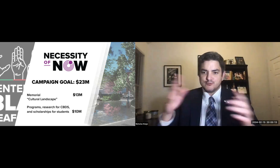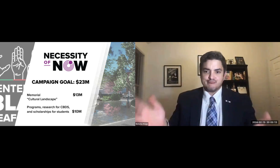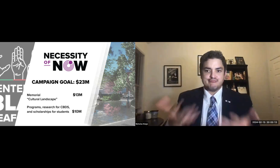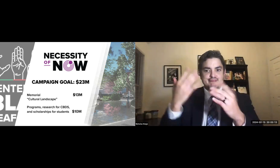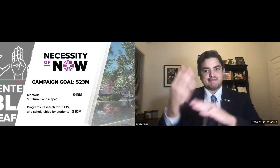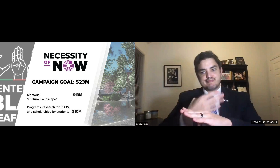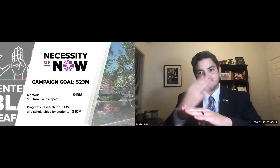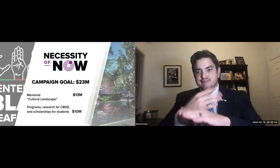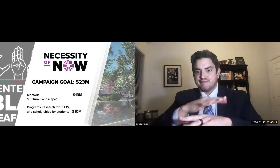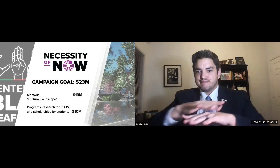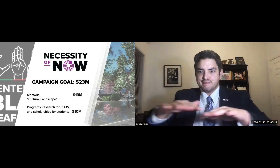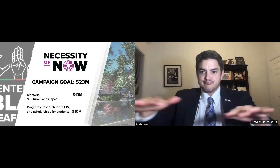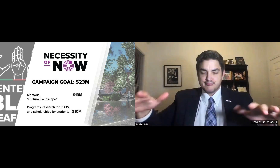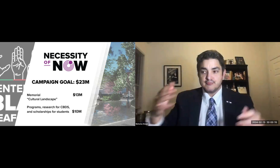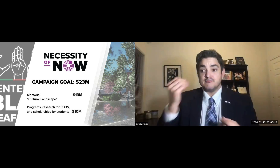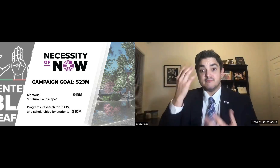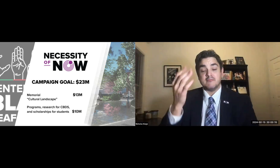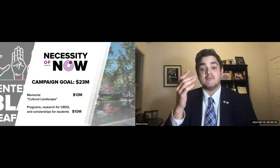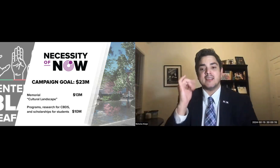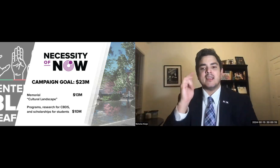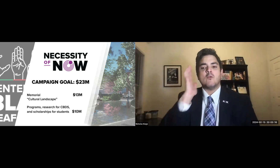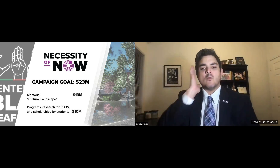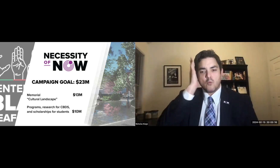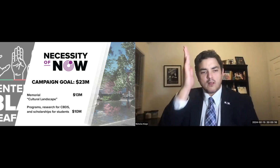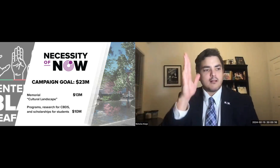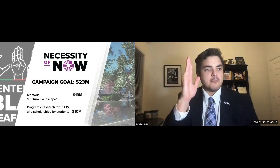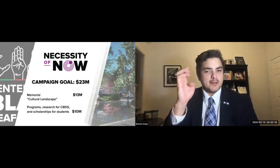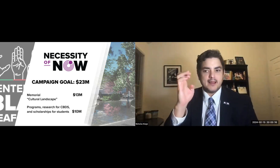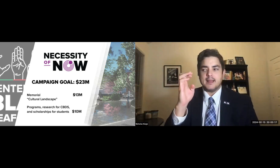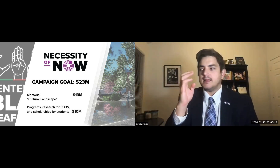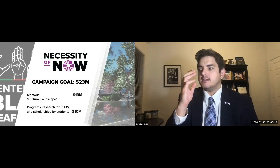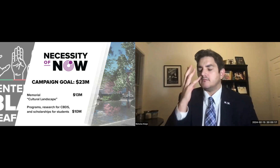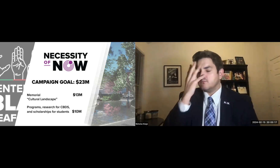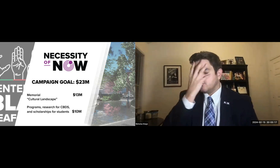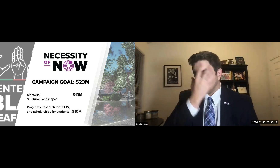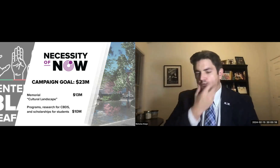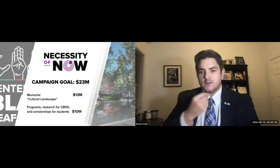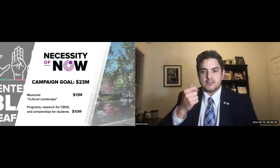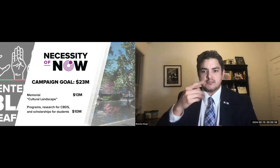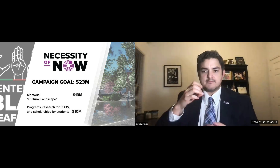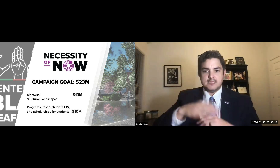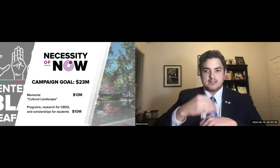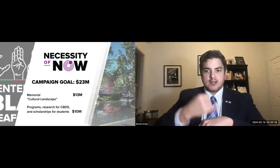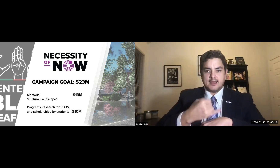space. We're going to use this $24 million to invest in that space as well as